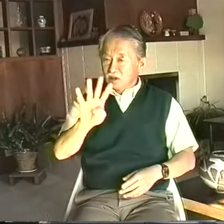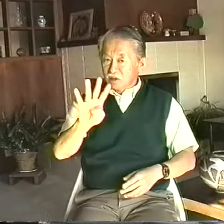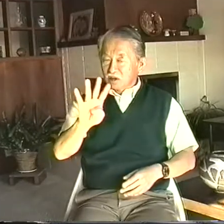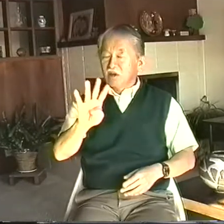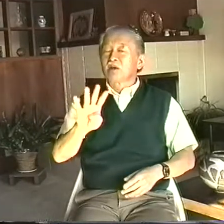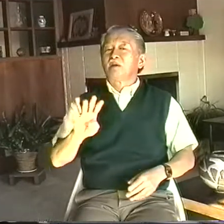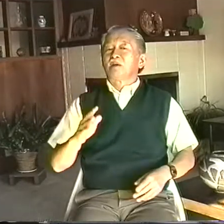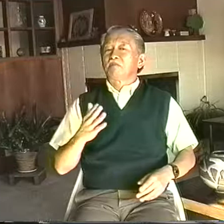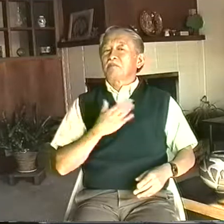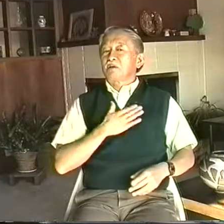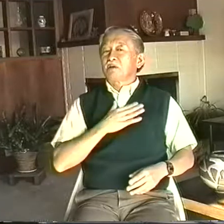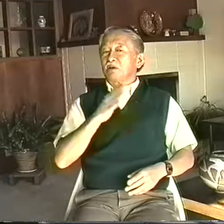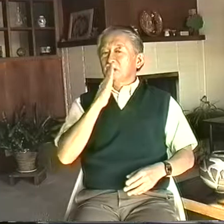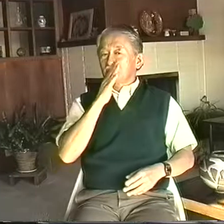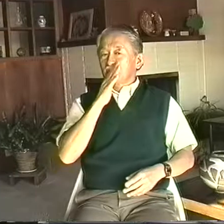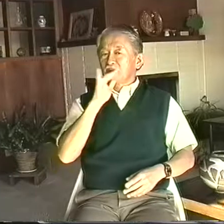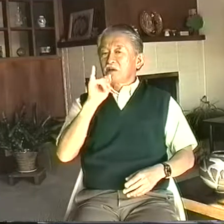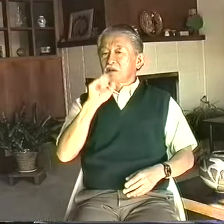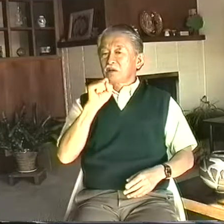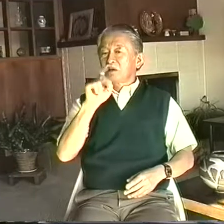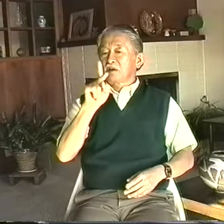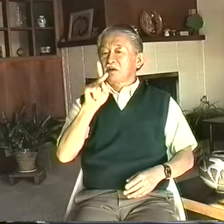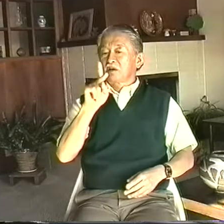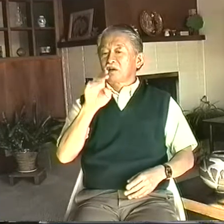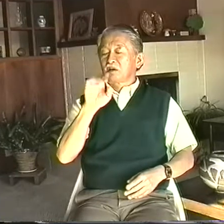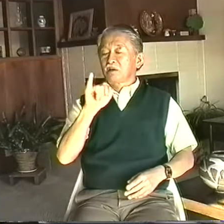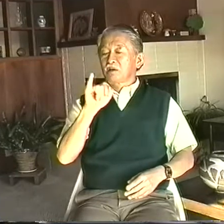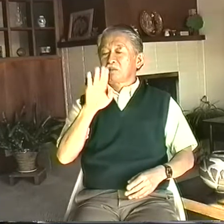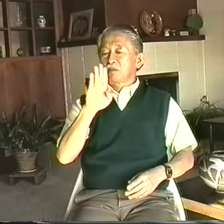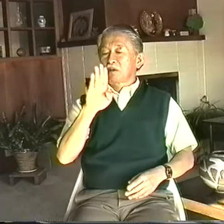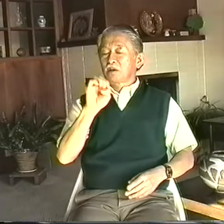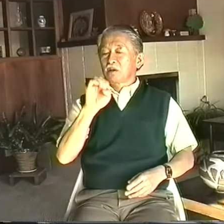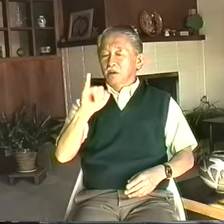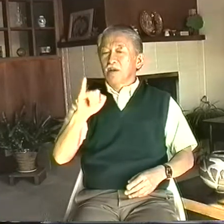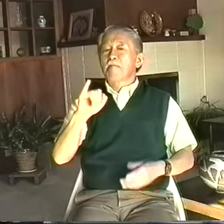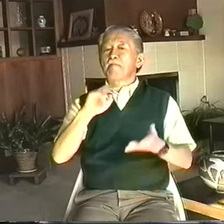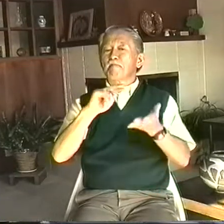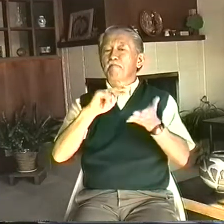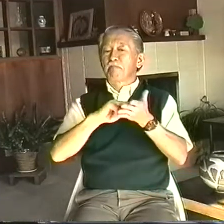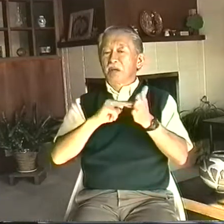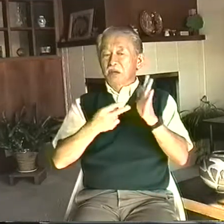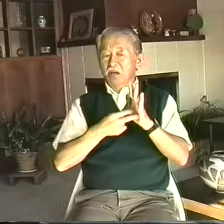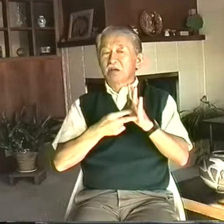My father is an Issei, meaning that he was born in Japan and immigrated to the United States at the age of 4.